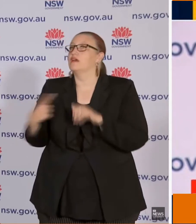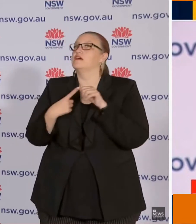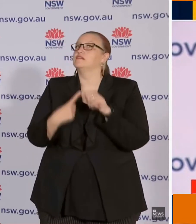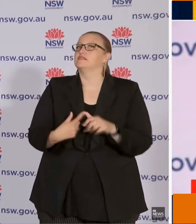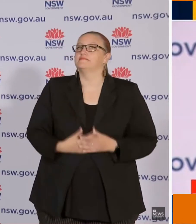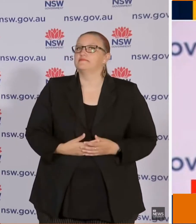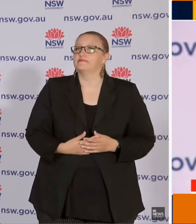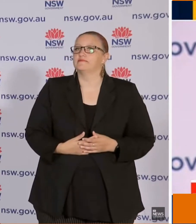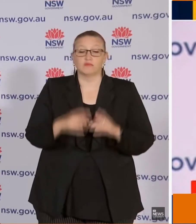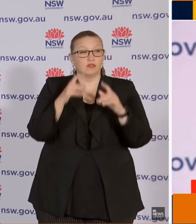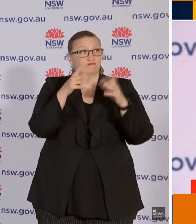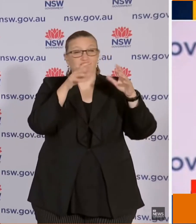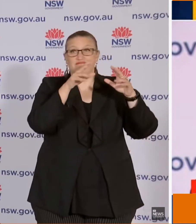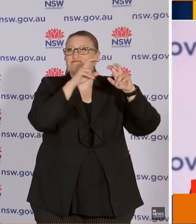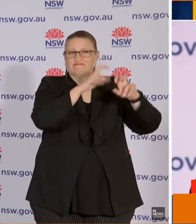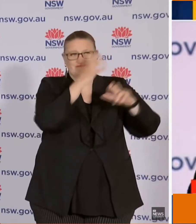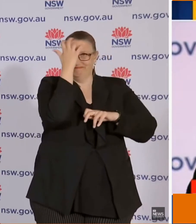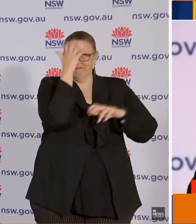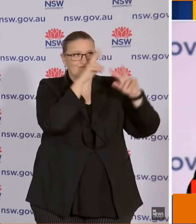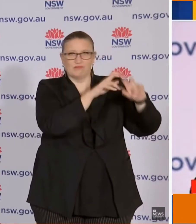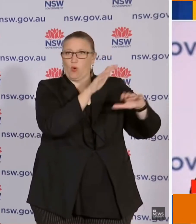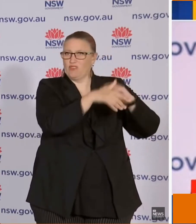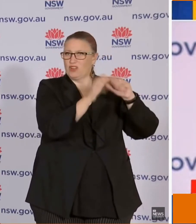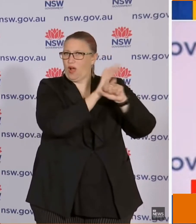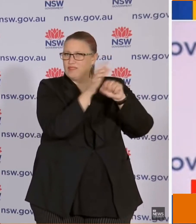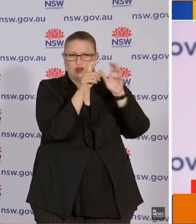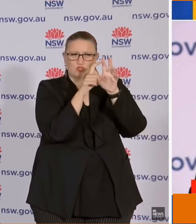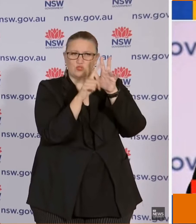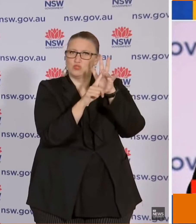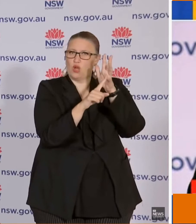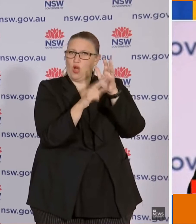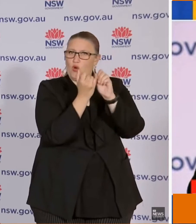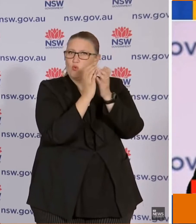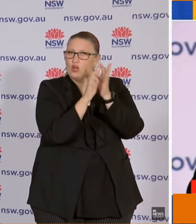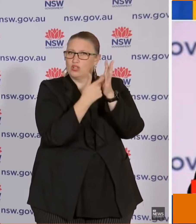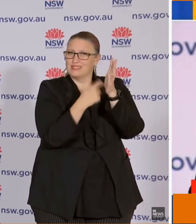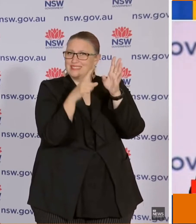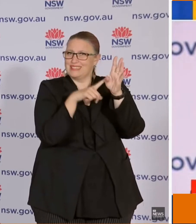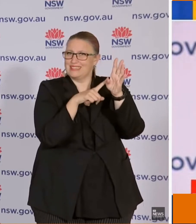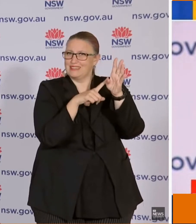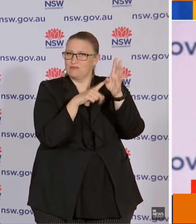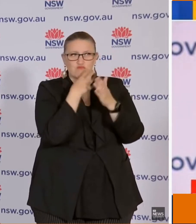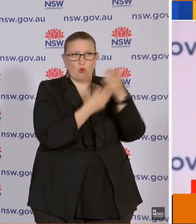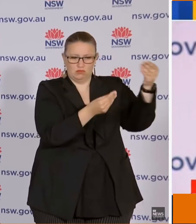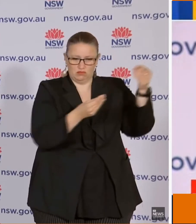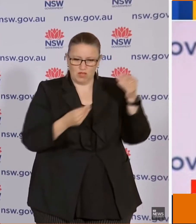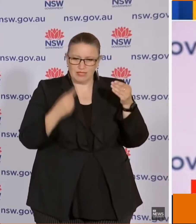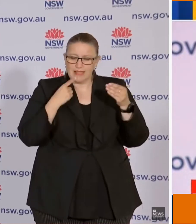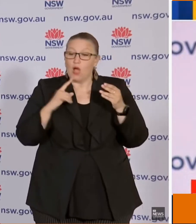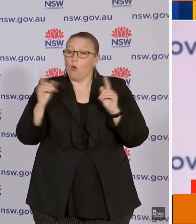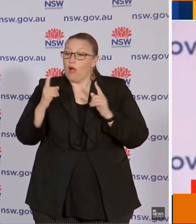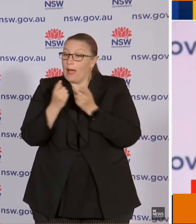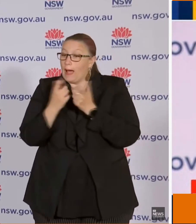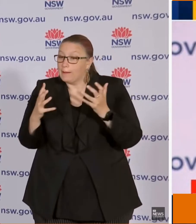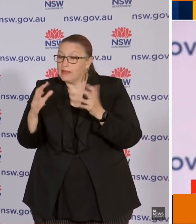contingent on that. So what 70% looks like in New South Wales double dose might be different to what 70% in WA looks like double dose. But it means we'll still